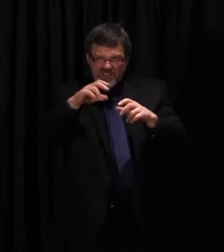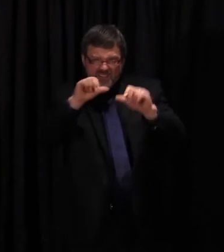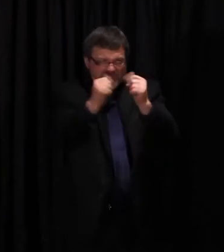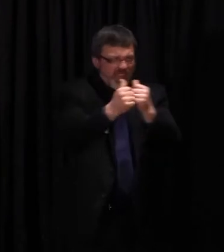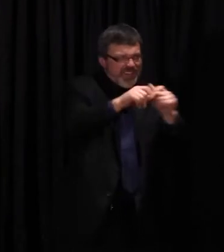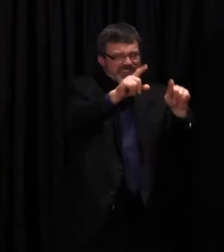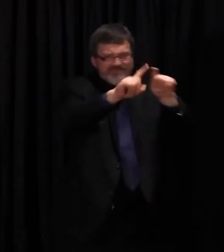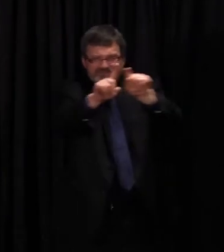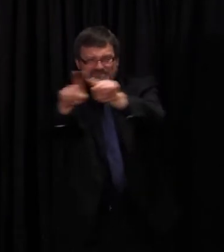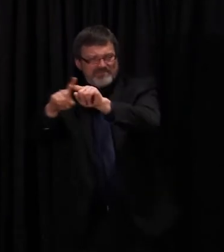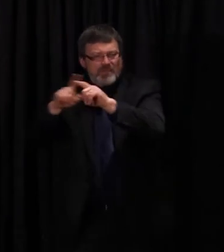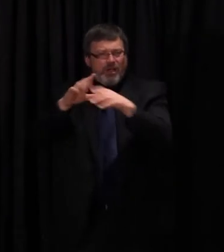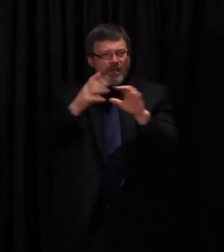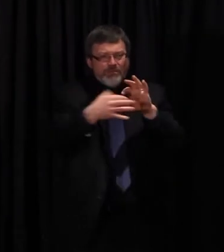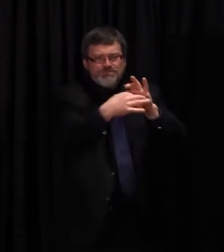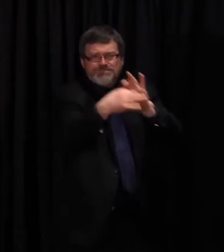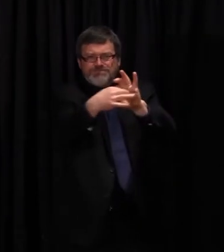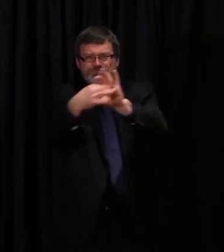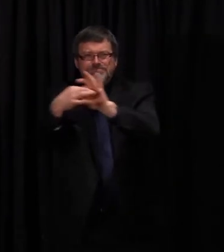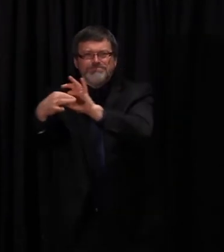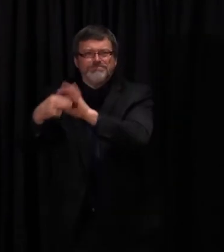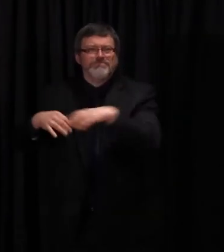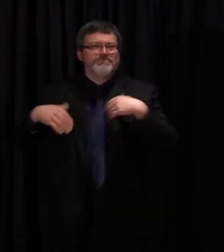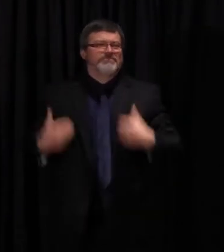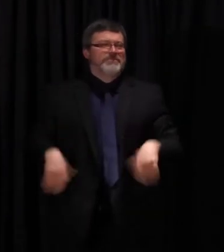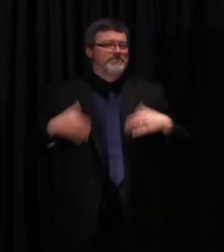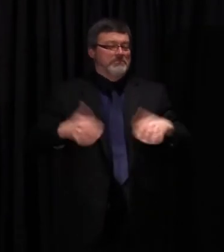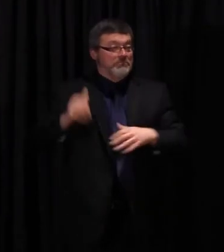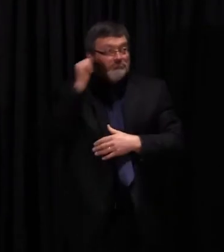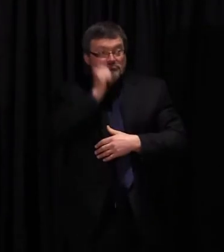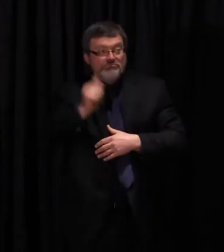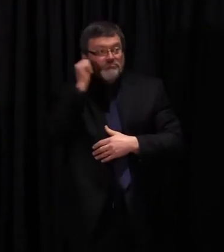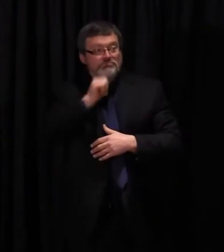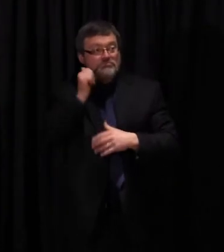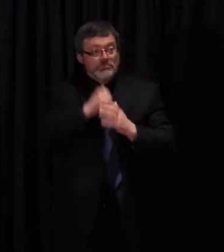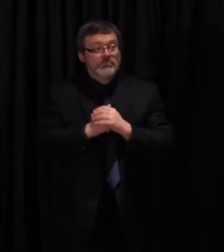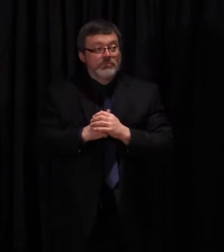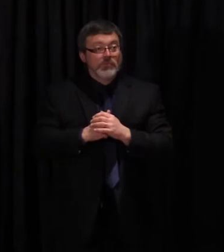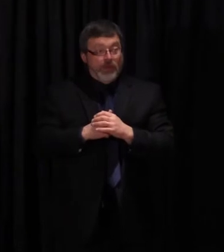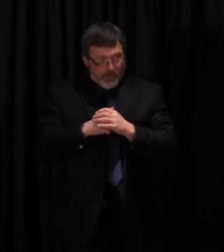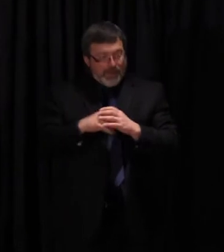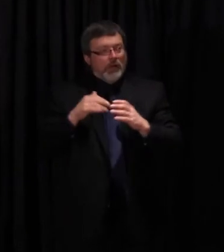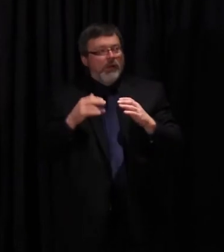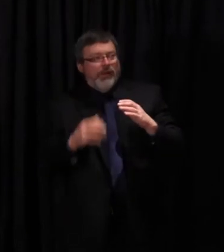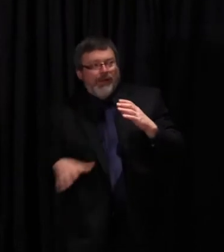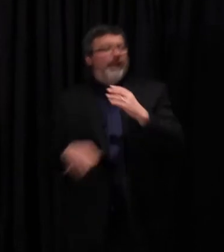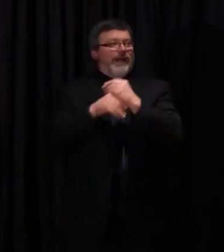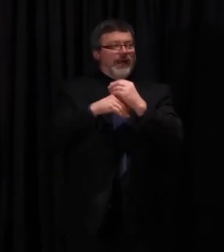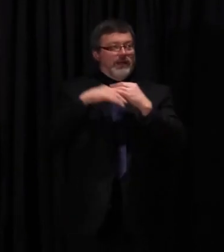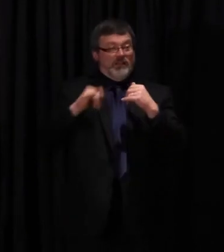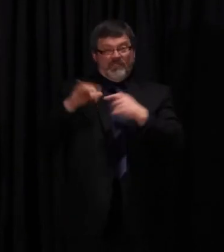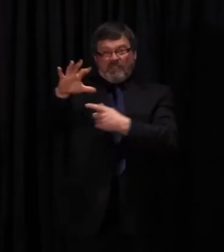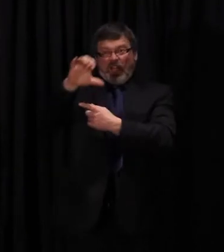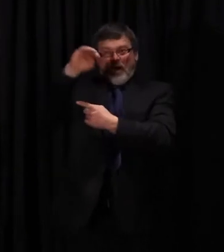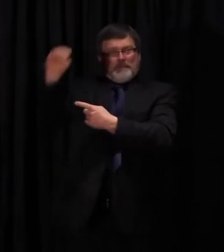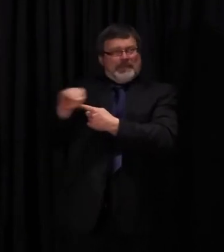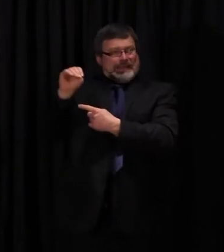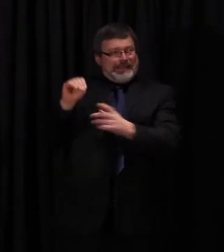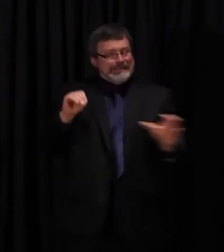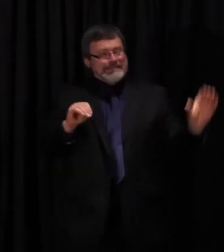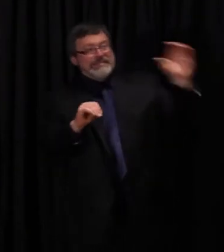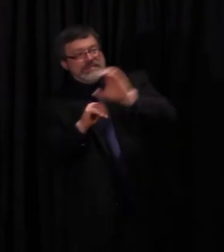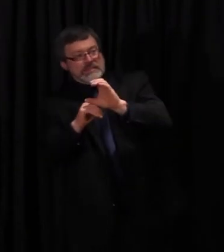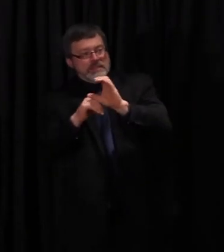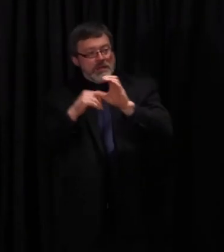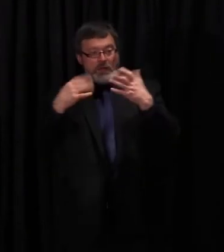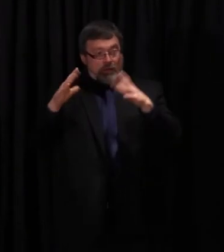day. And that's on top of the more than $500 million we spent on infrastructure through our